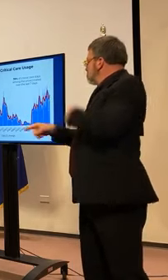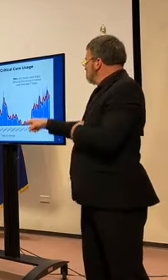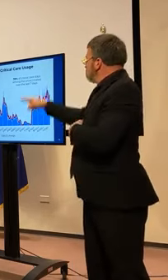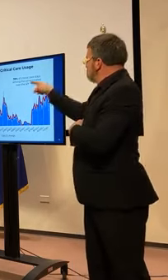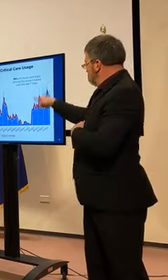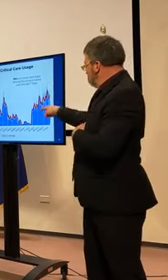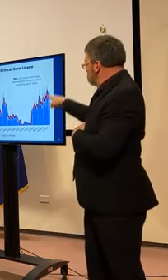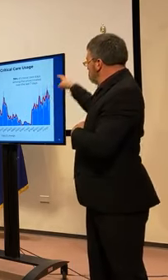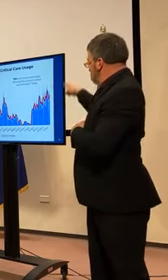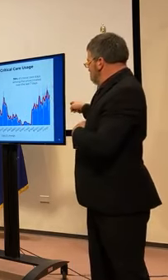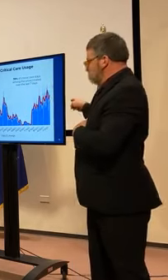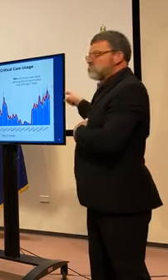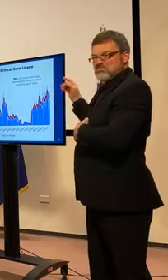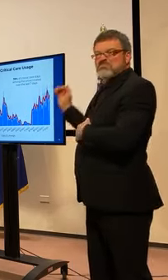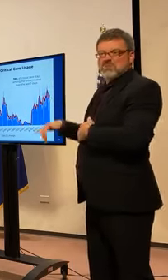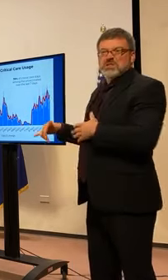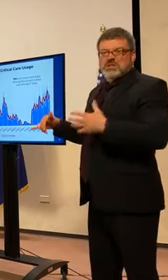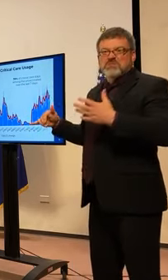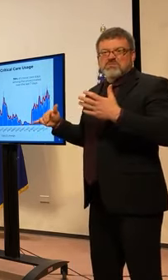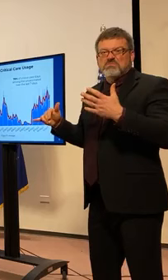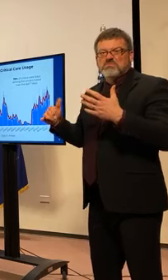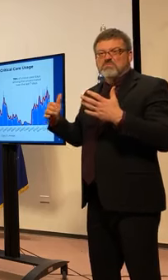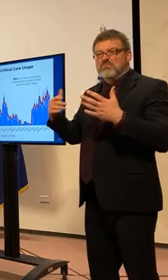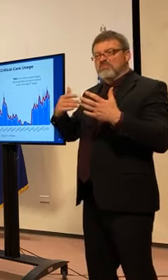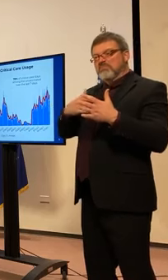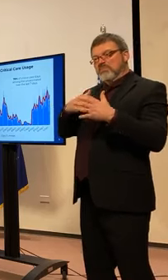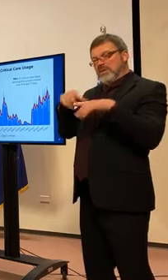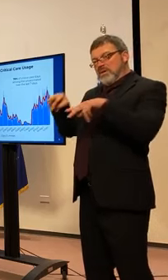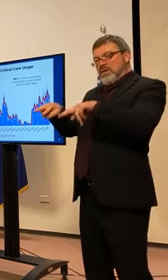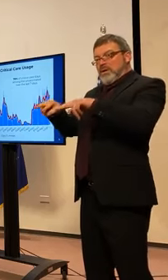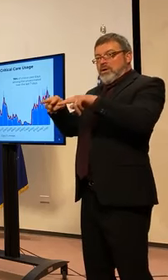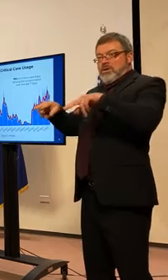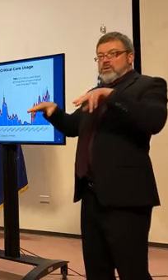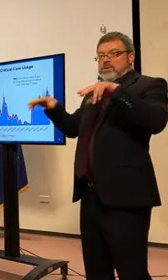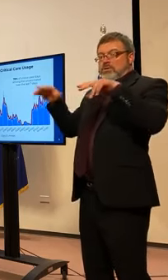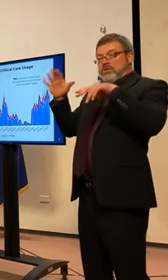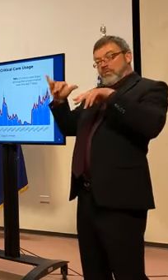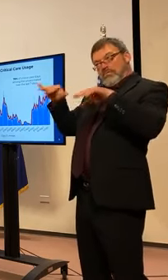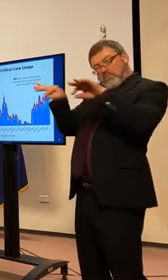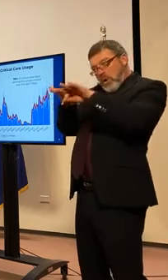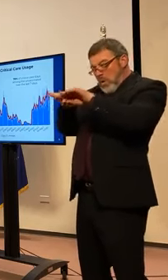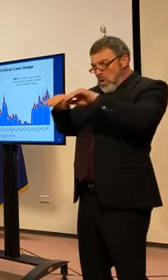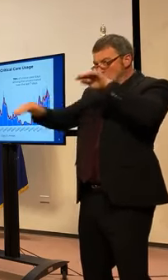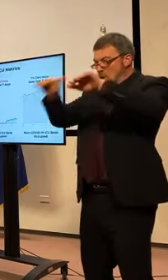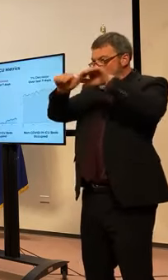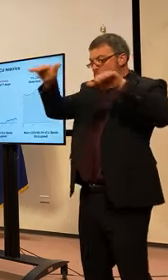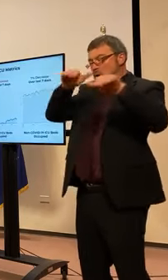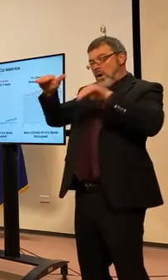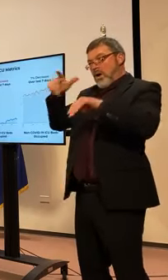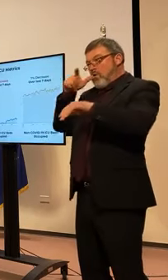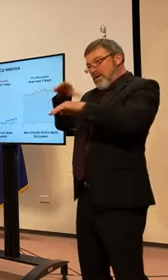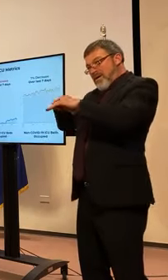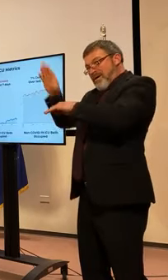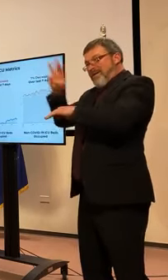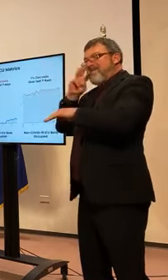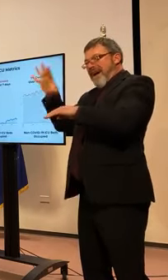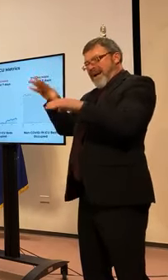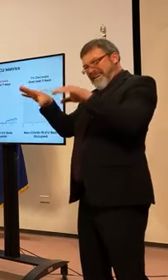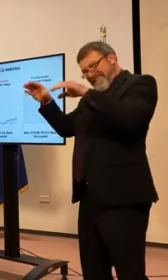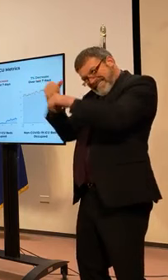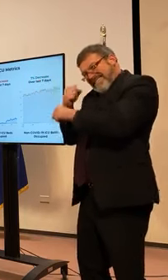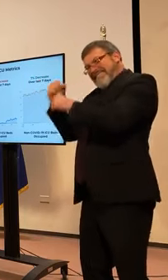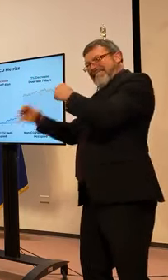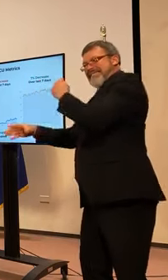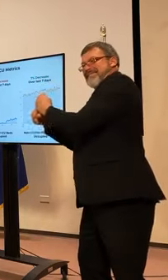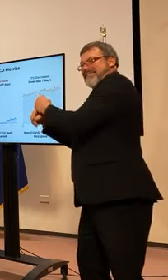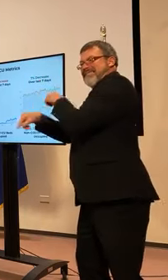think attributable to that 65 and older group having a really steady rate during this period of time as well. Looking at the next slide, this is looking